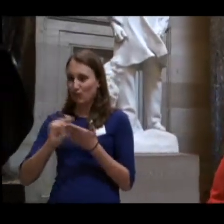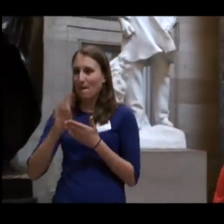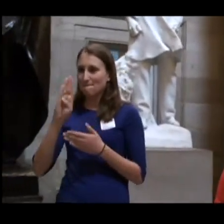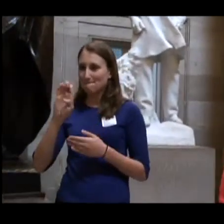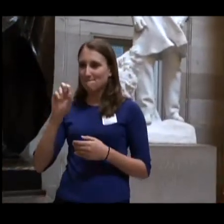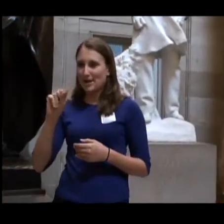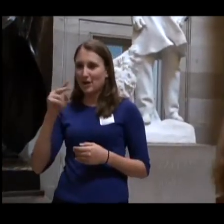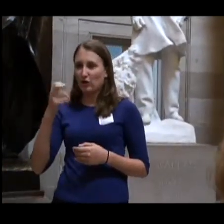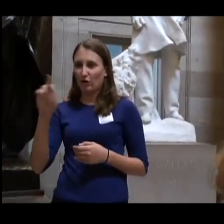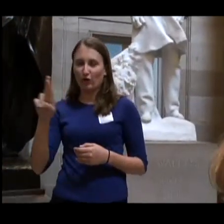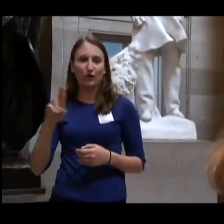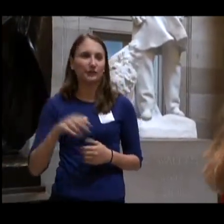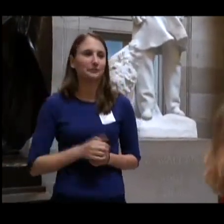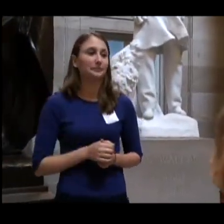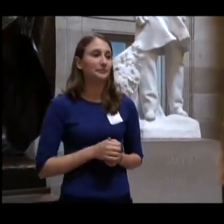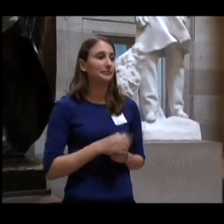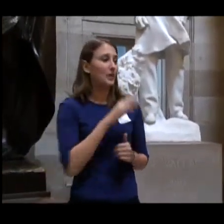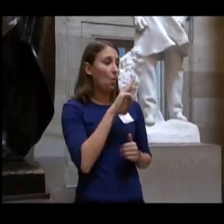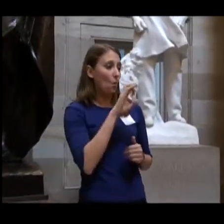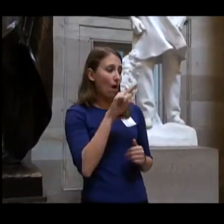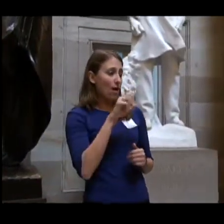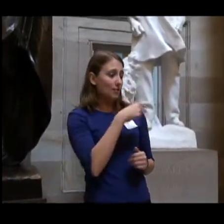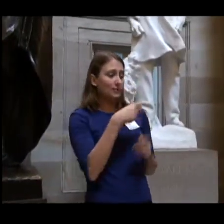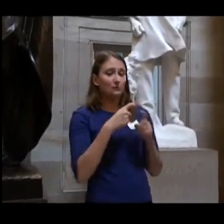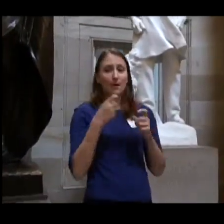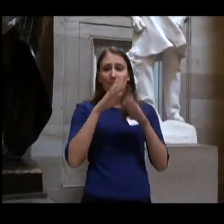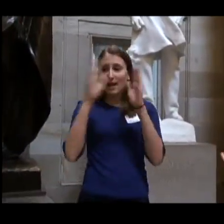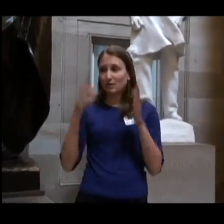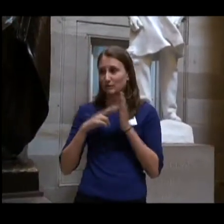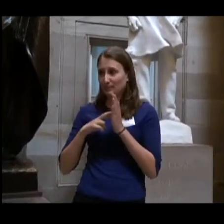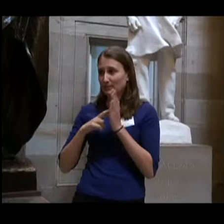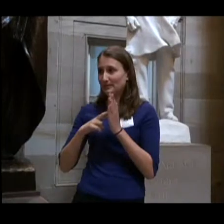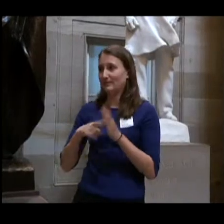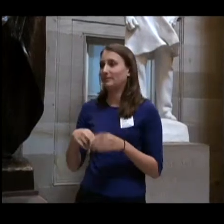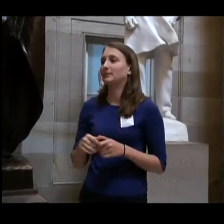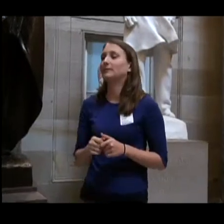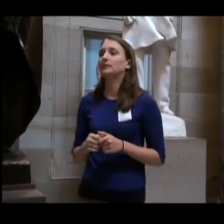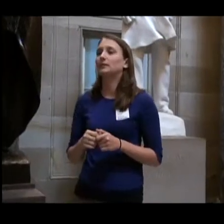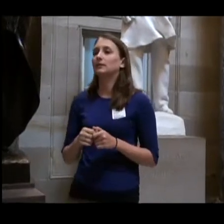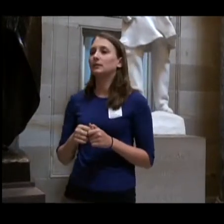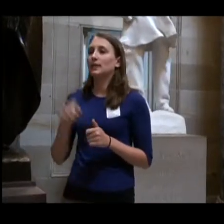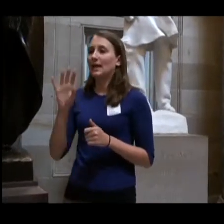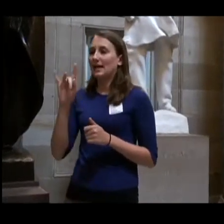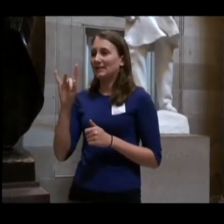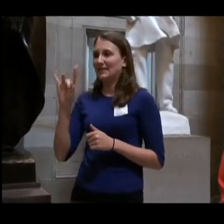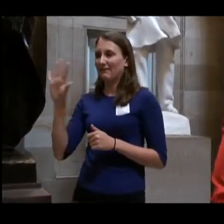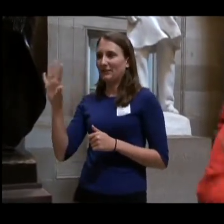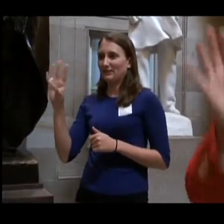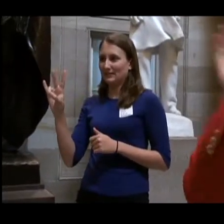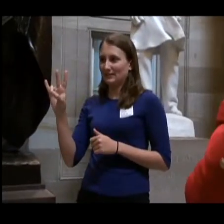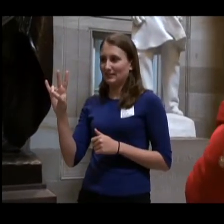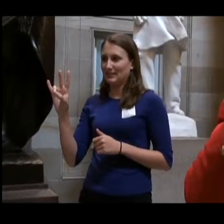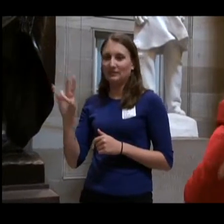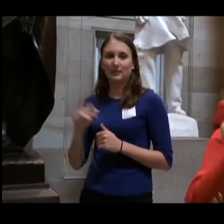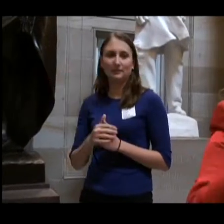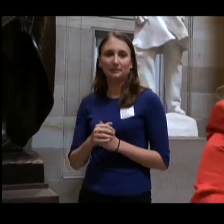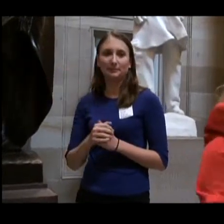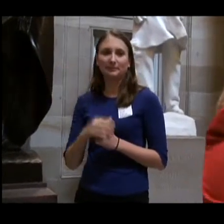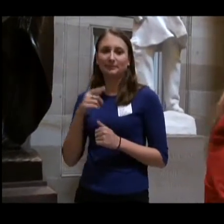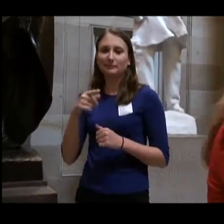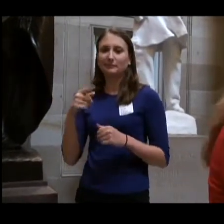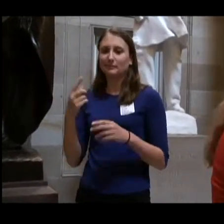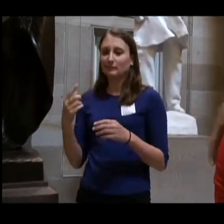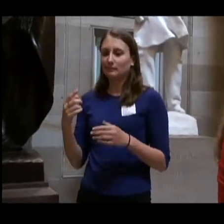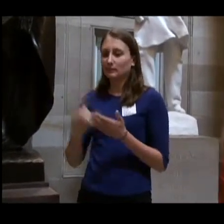of Representatives. He was from 1807 to 1857. During that time frame, they would have discussed every issue, from the issues on